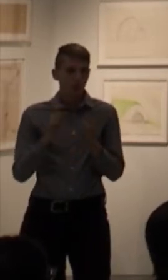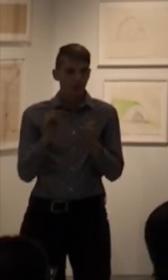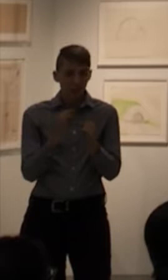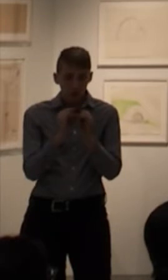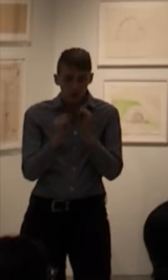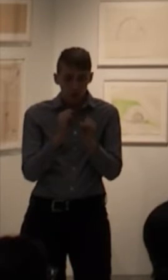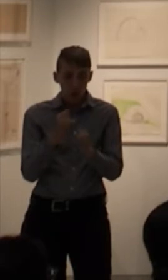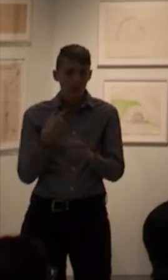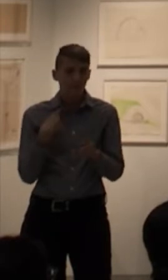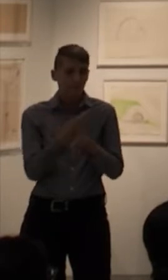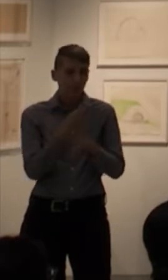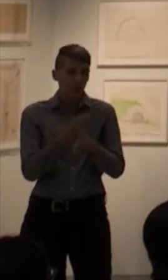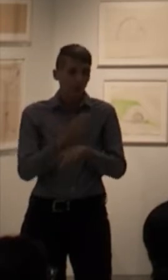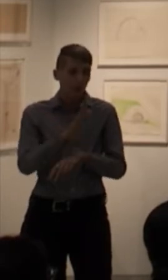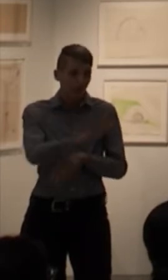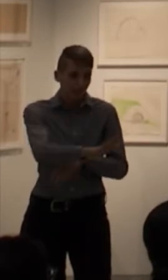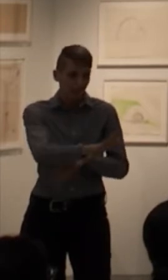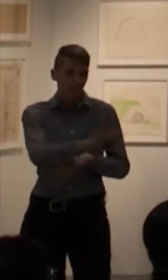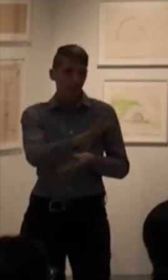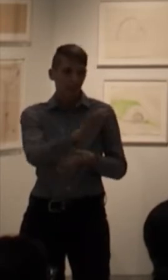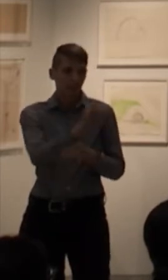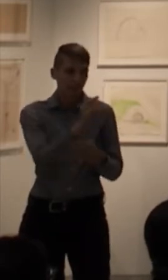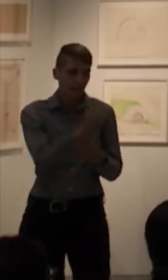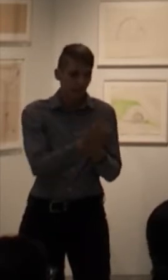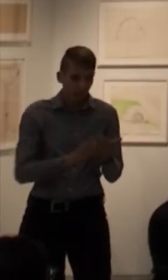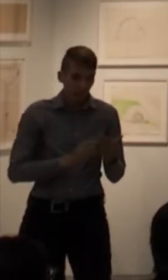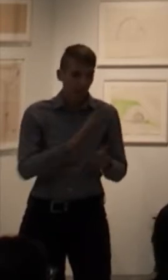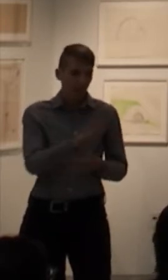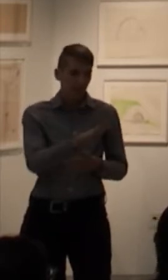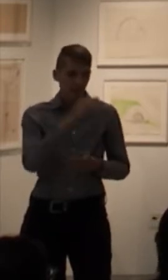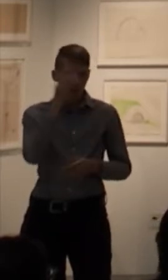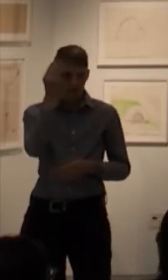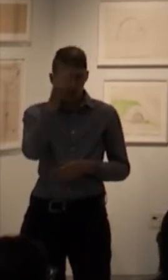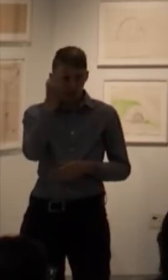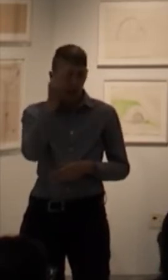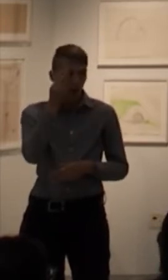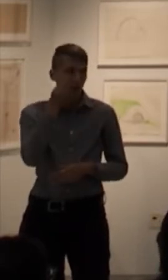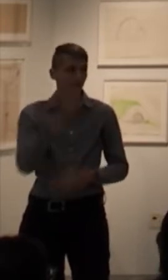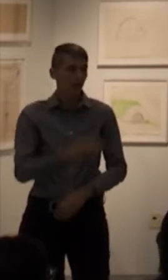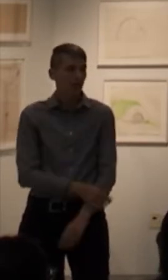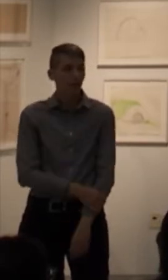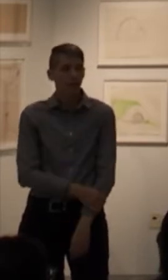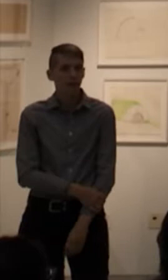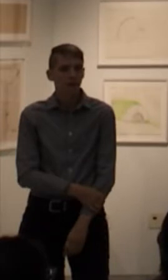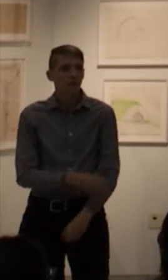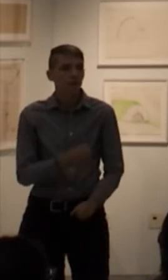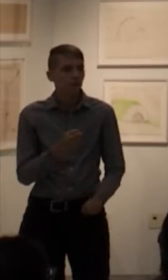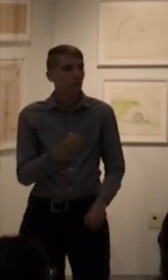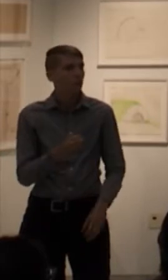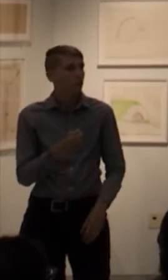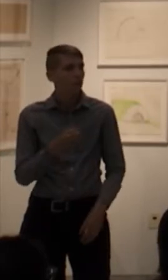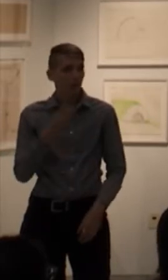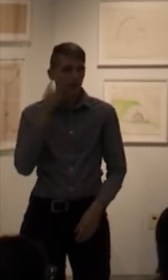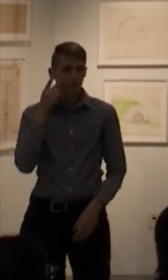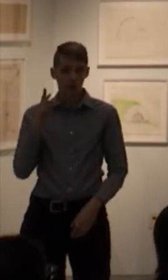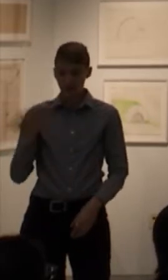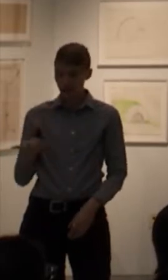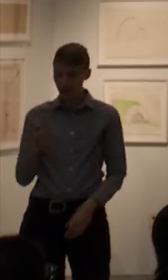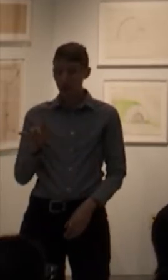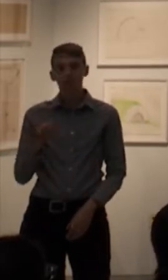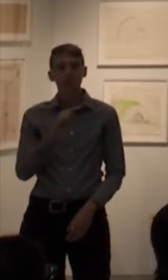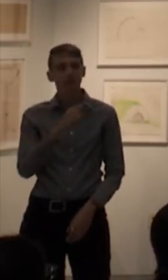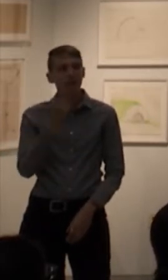with Mario, it was design, obviously, and with the calculator, it was understanding technology.